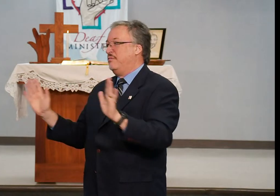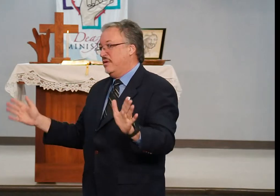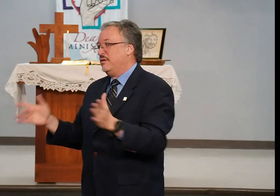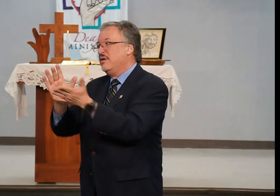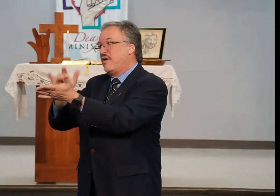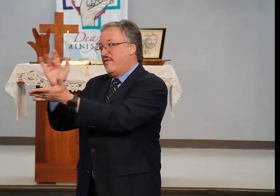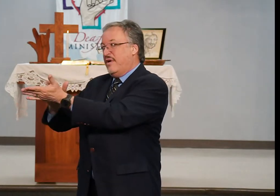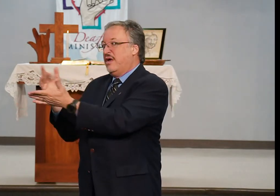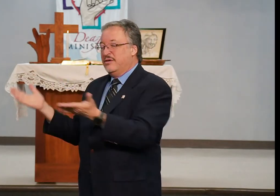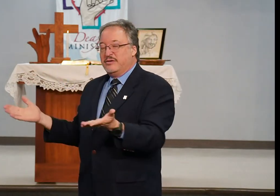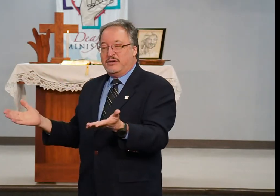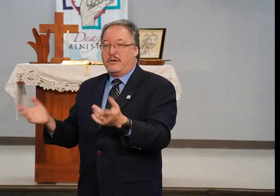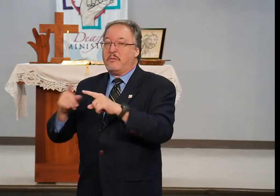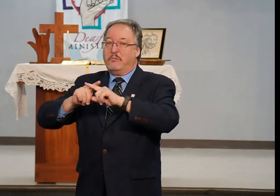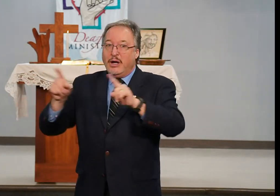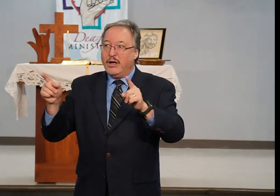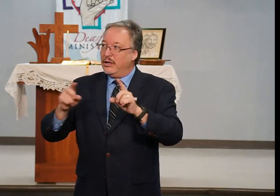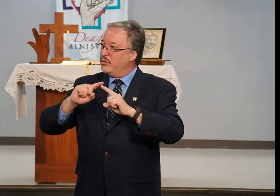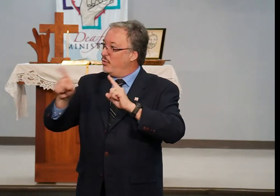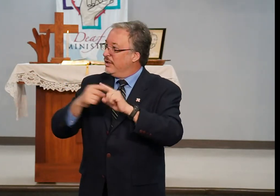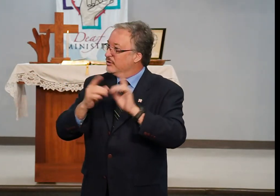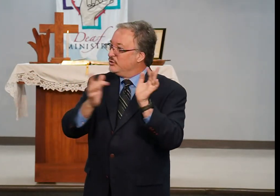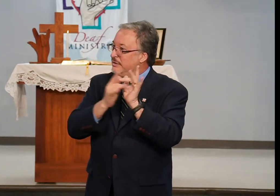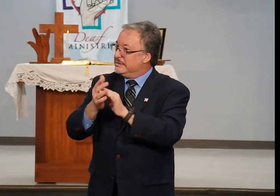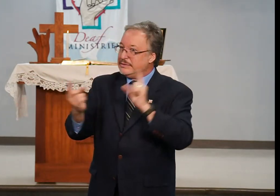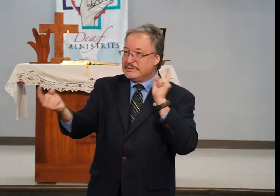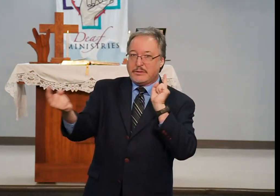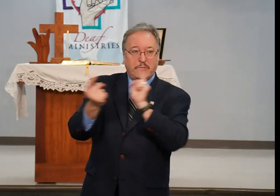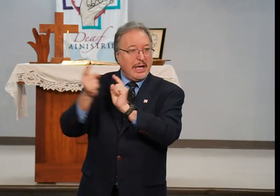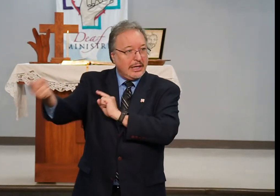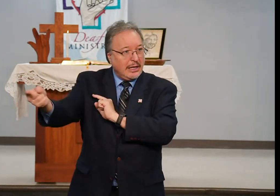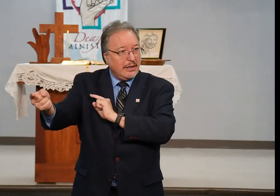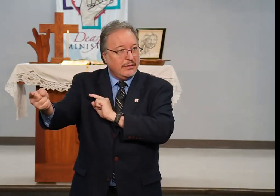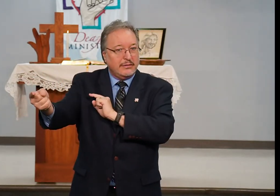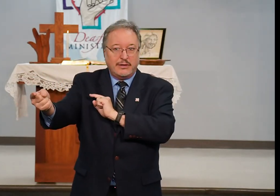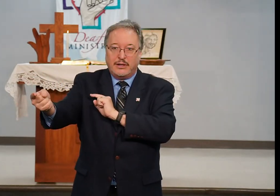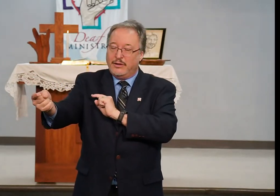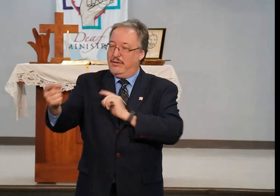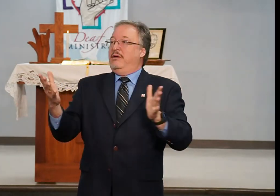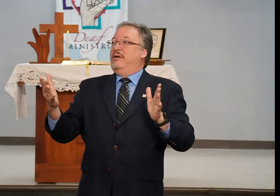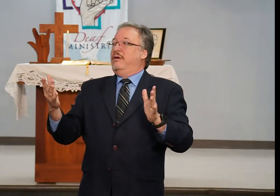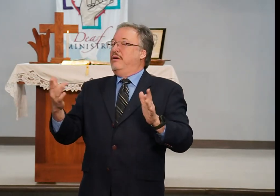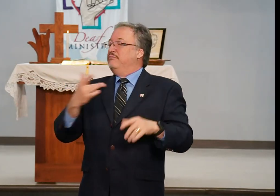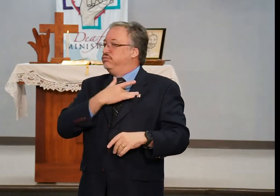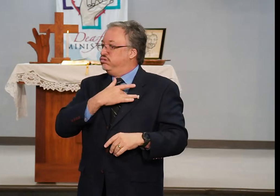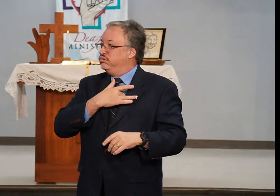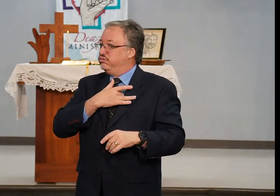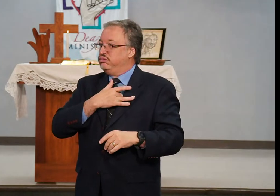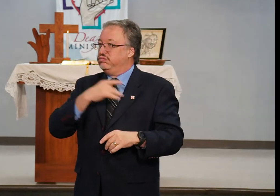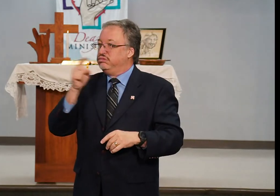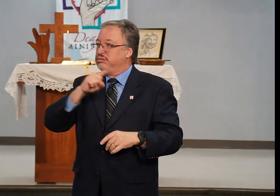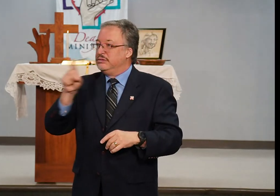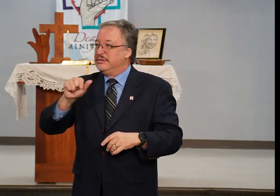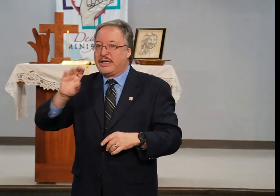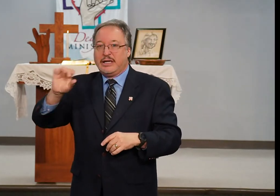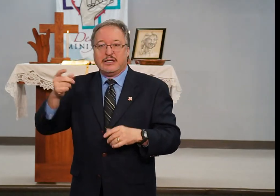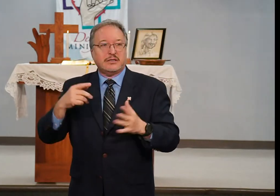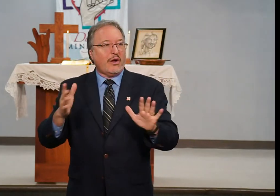and took advantage of people, to be honest. But once Jesus met him, his heart was